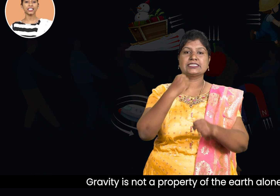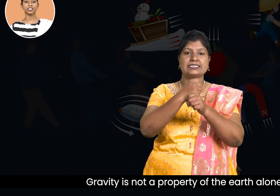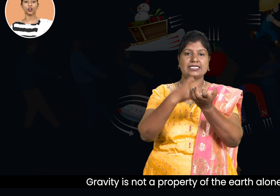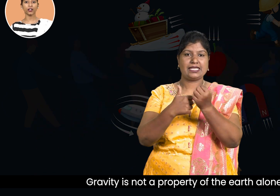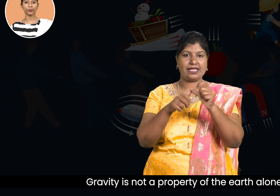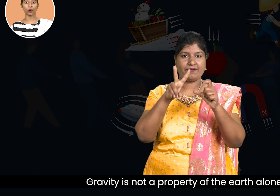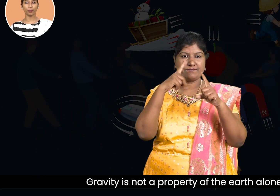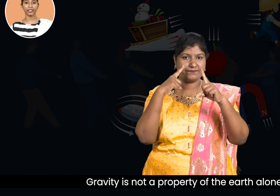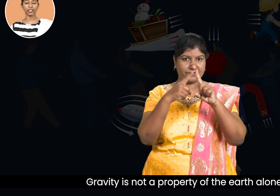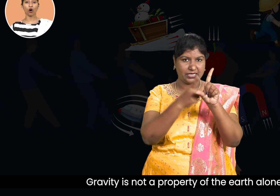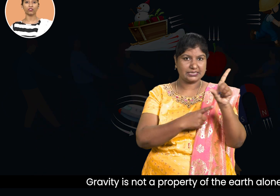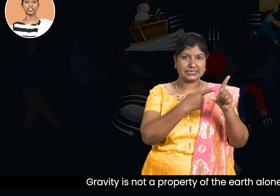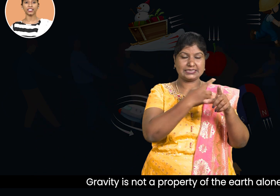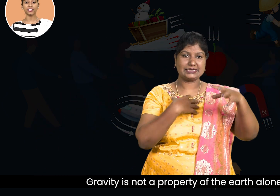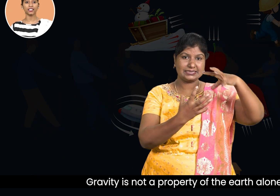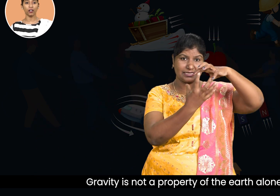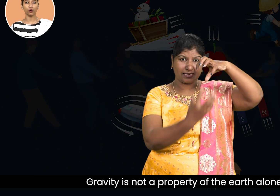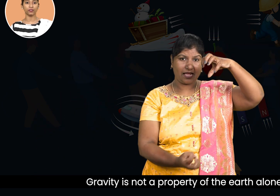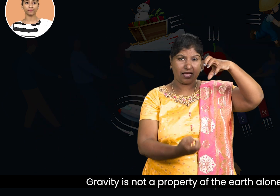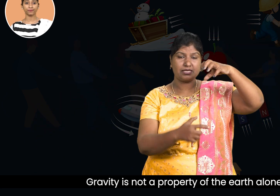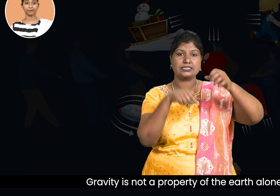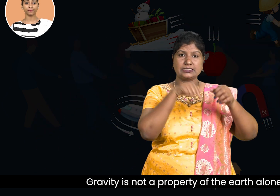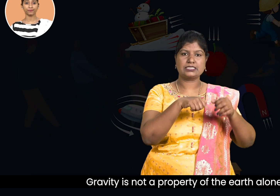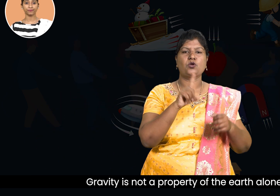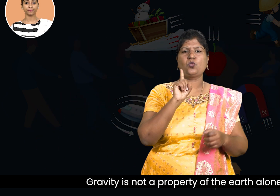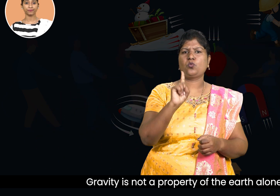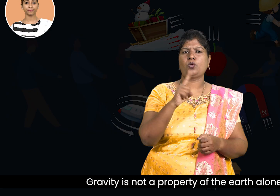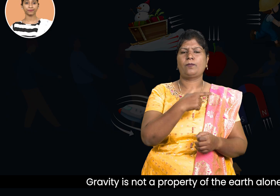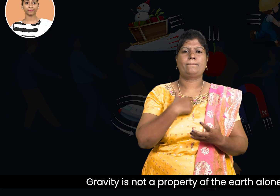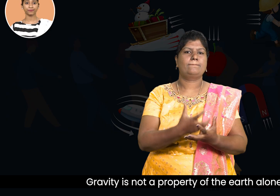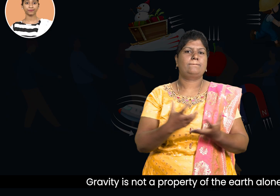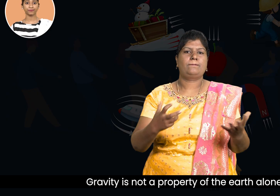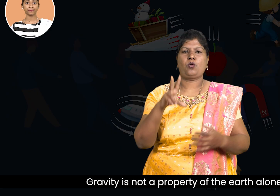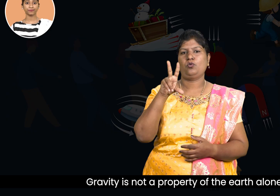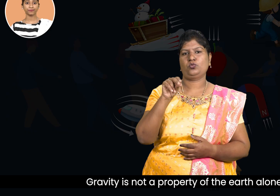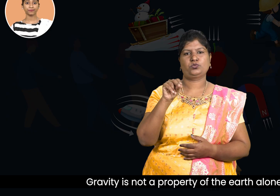Gravity is not a property of the earth alone.